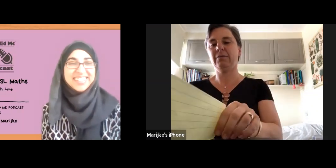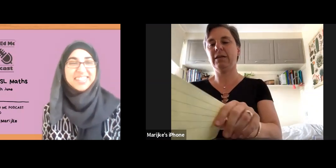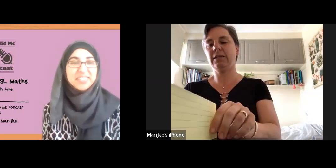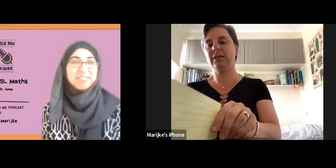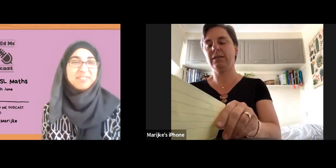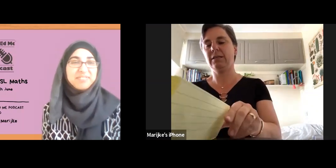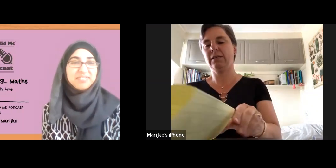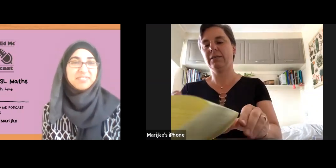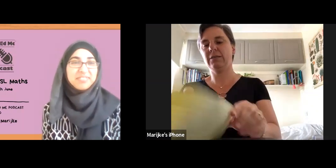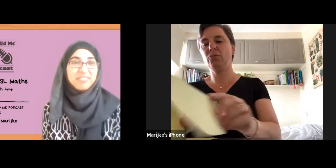Right. So,